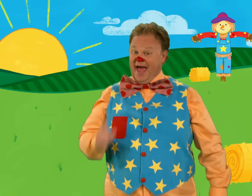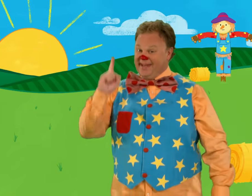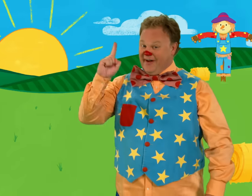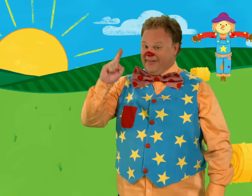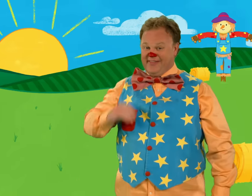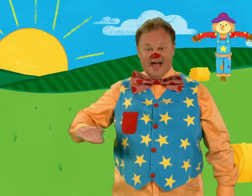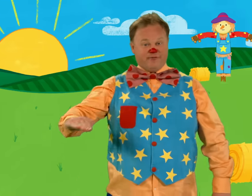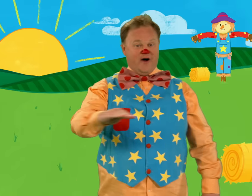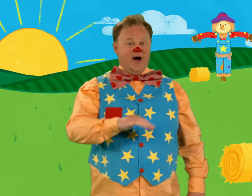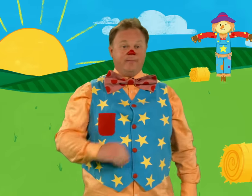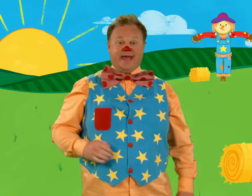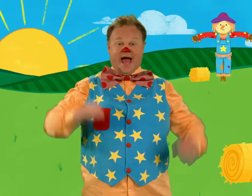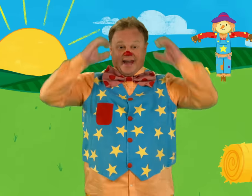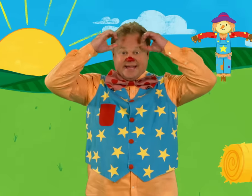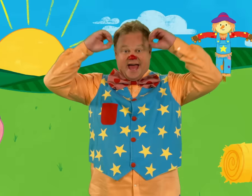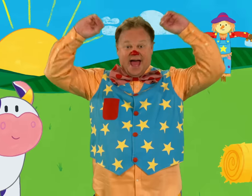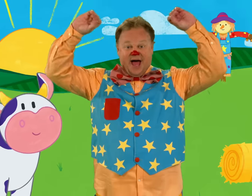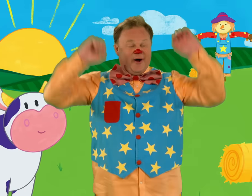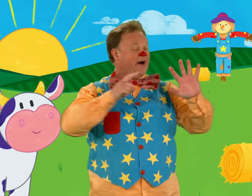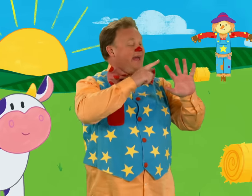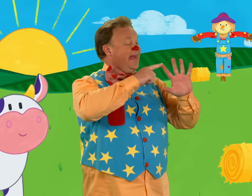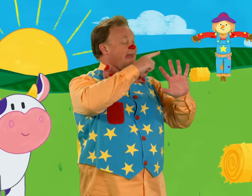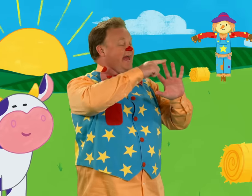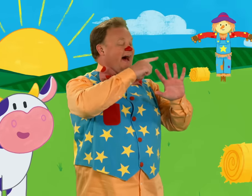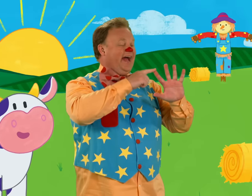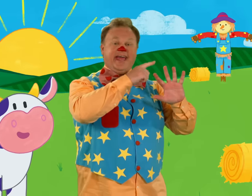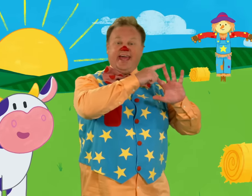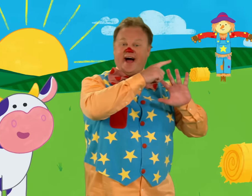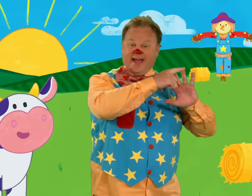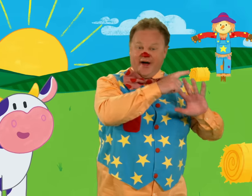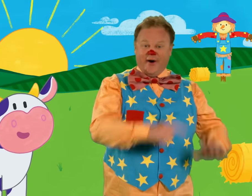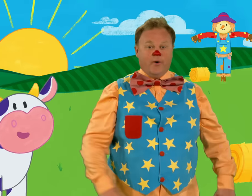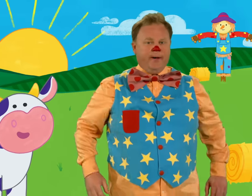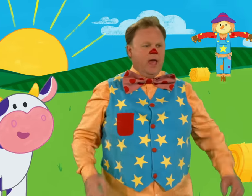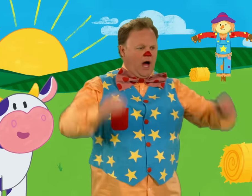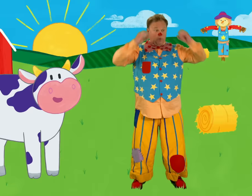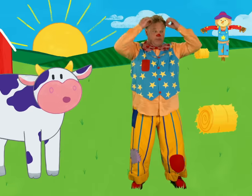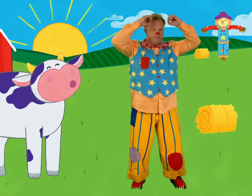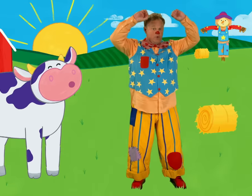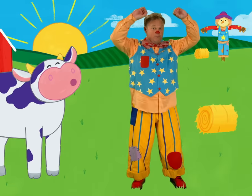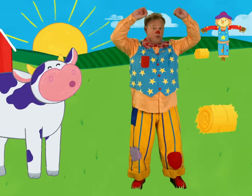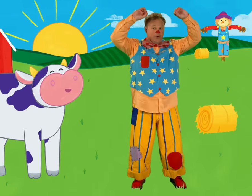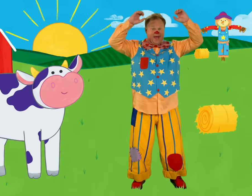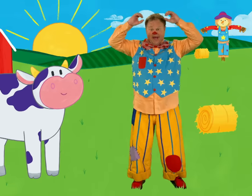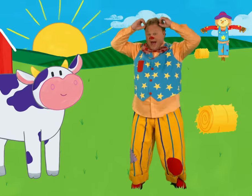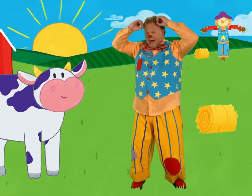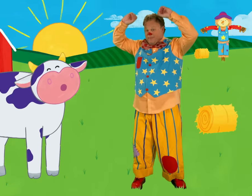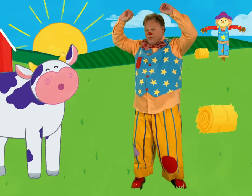And on that farm he had a cow, E-I-E-I-O. With a moo-moo here, a